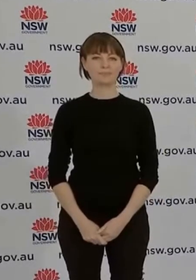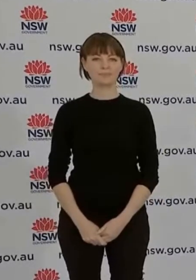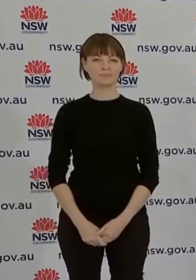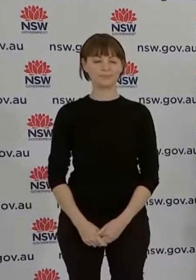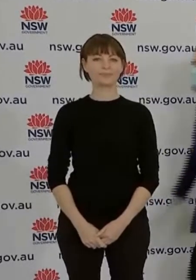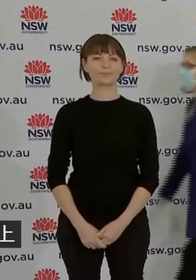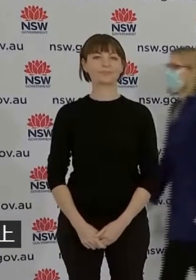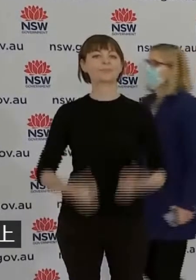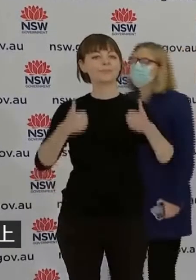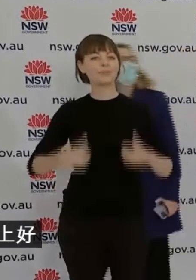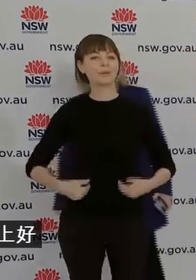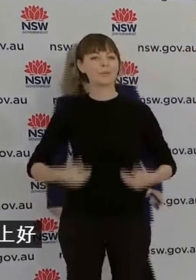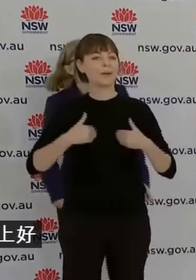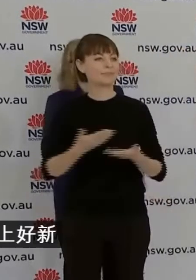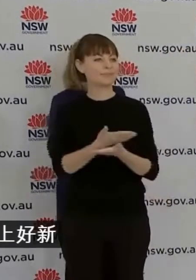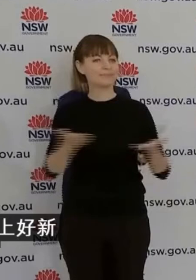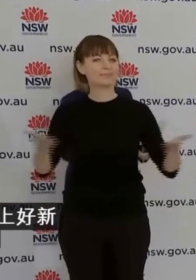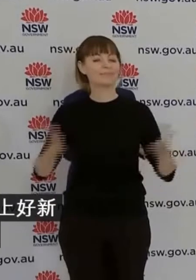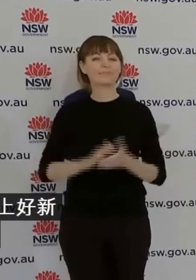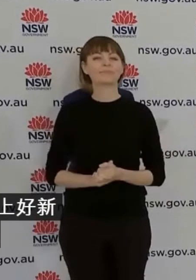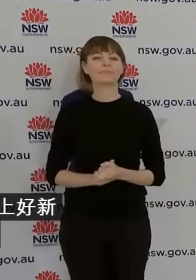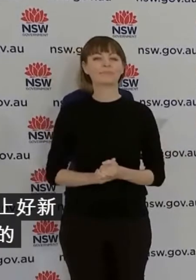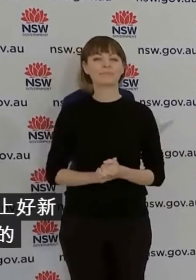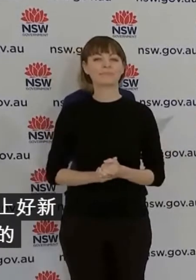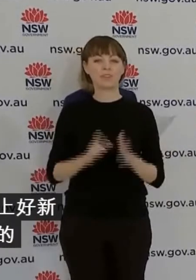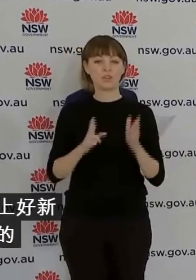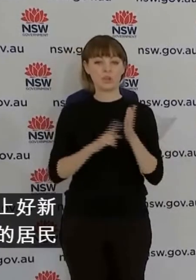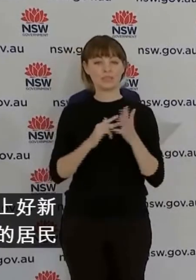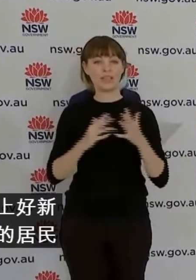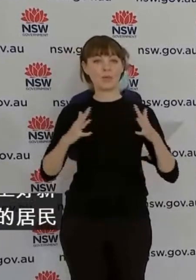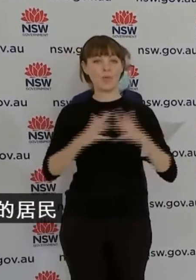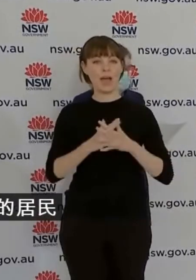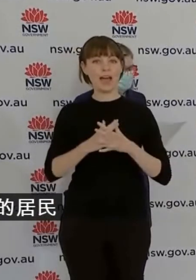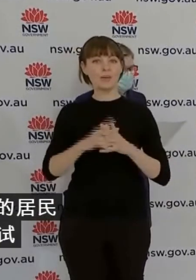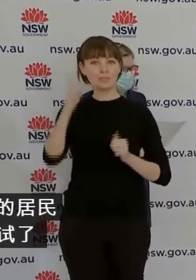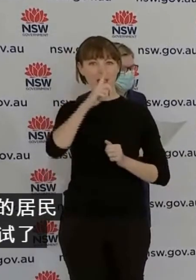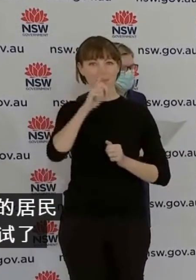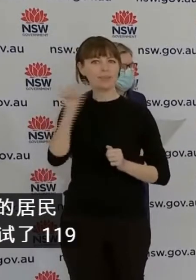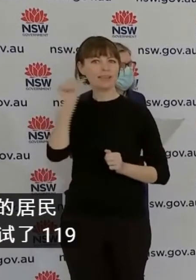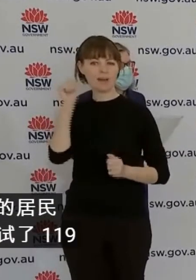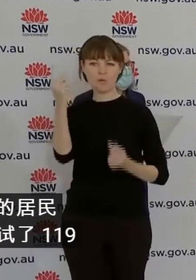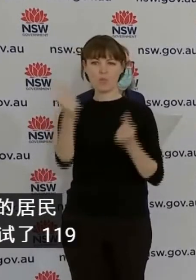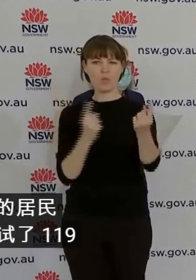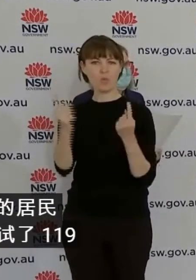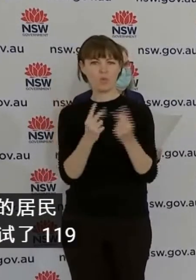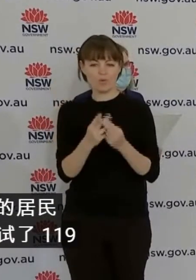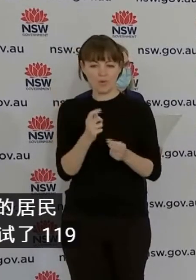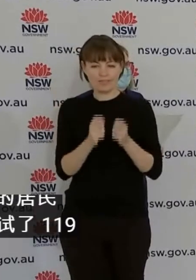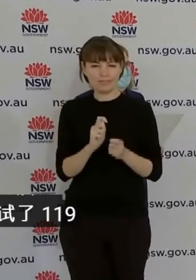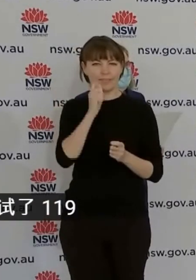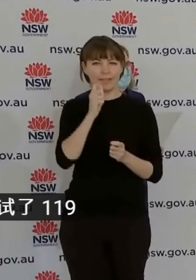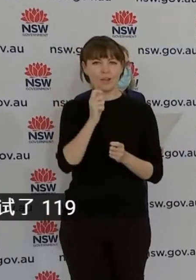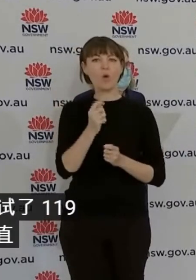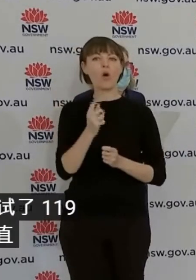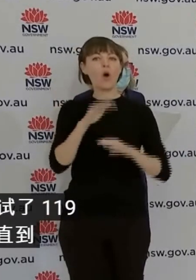Thank you. Good morning, everybody. New South Wales residents came out in force yesterday again for testing